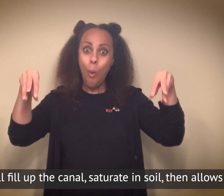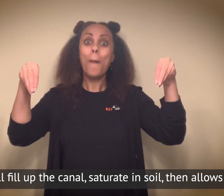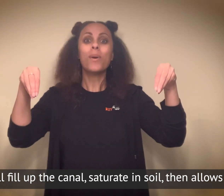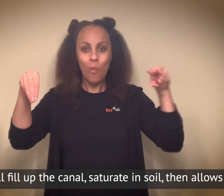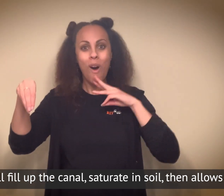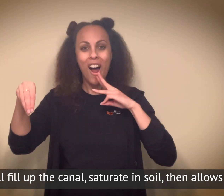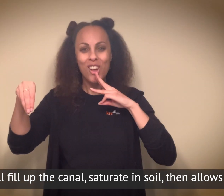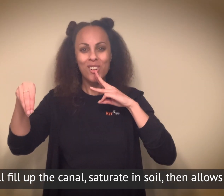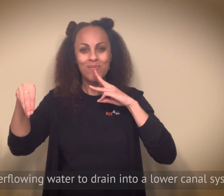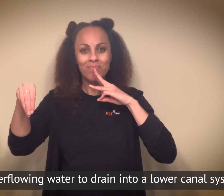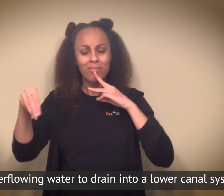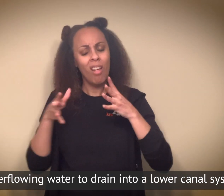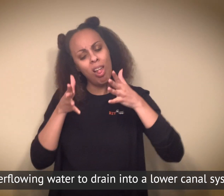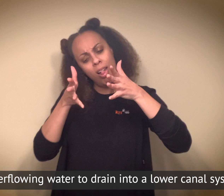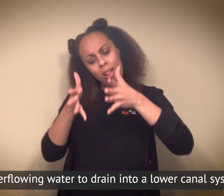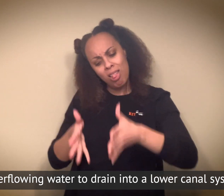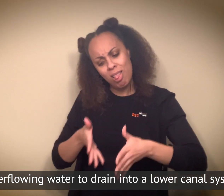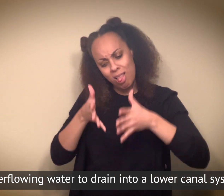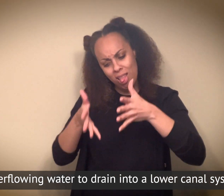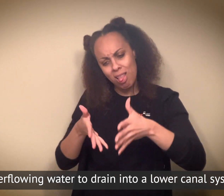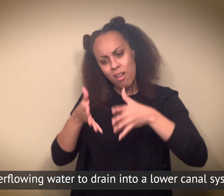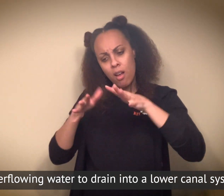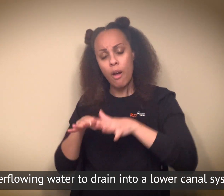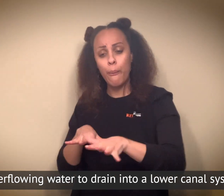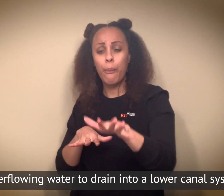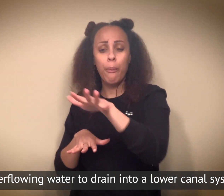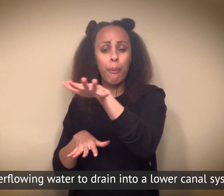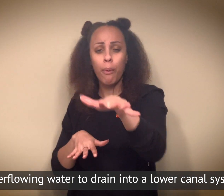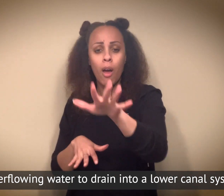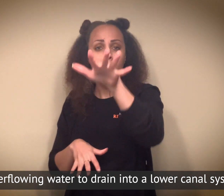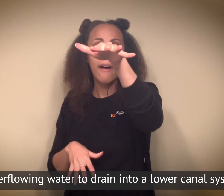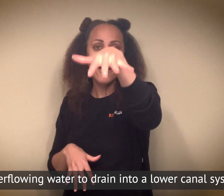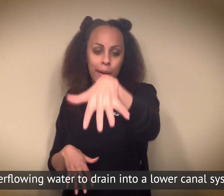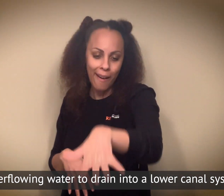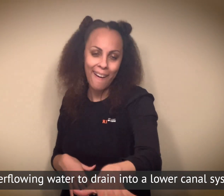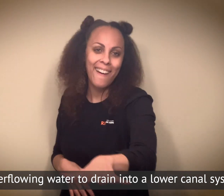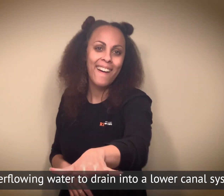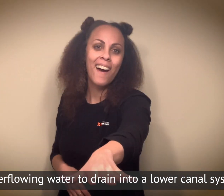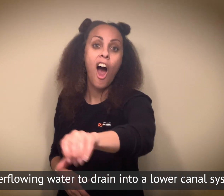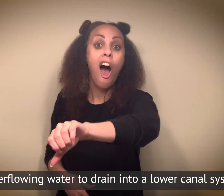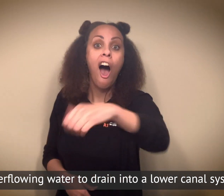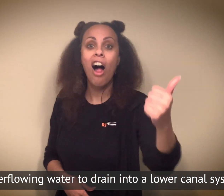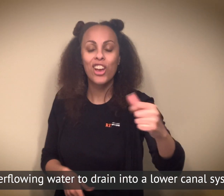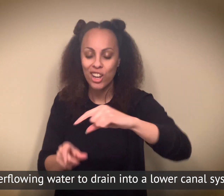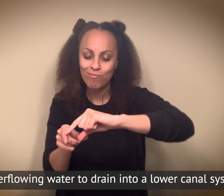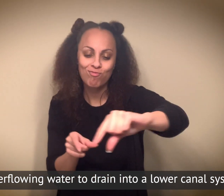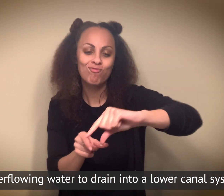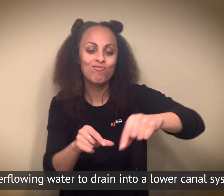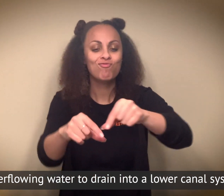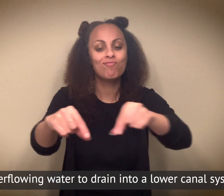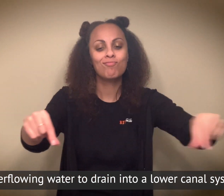saturate in soil, then allow the overflowing water to drain into a lower canal